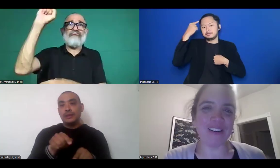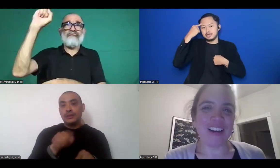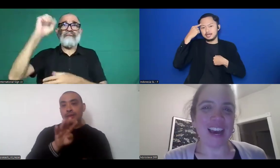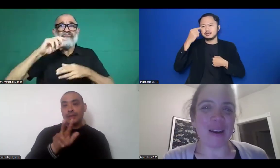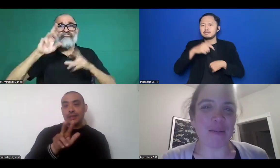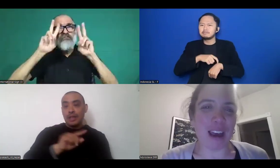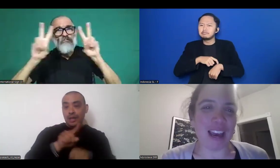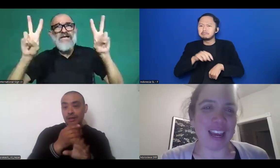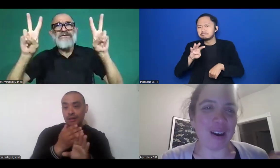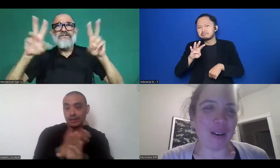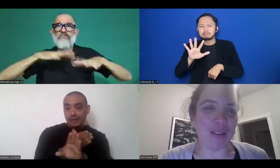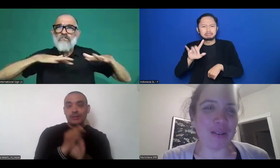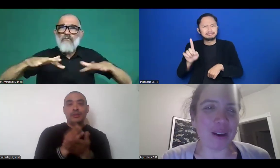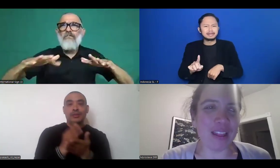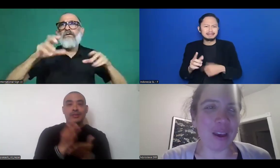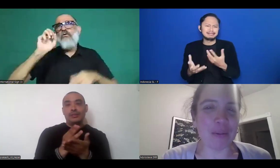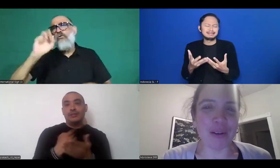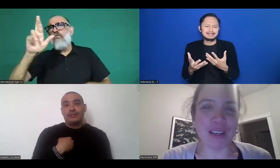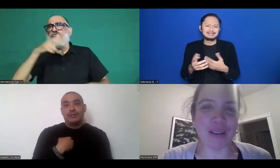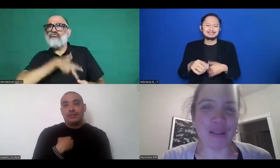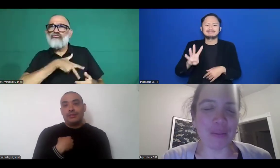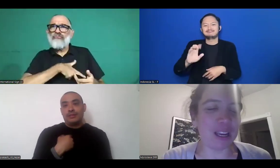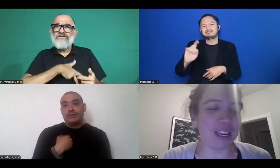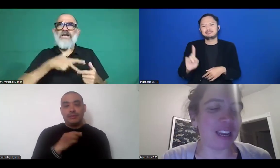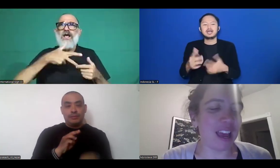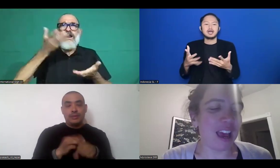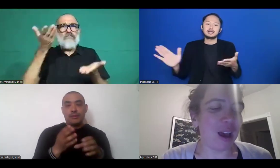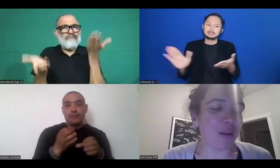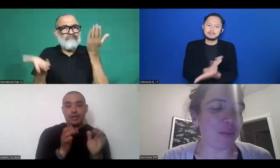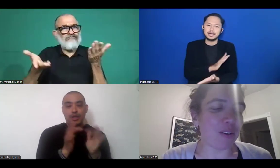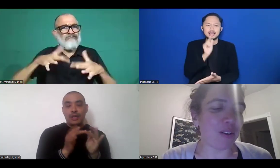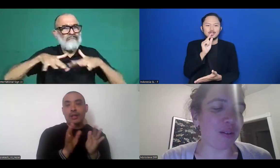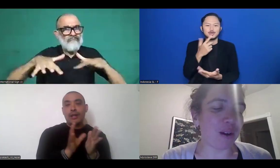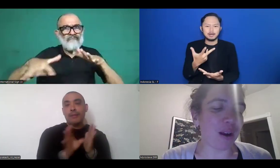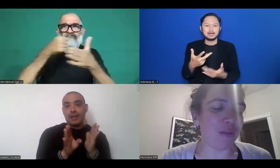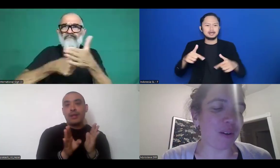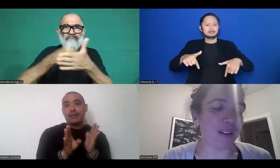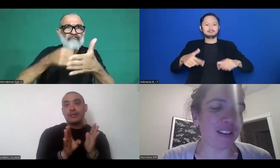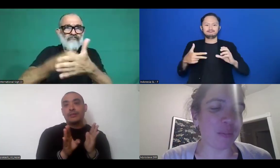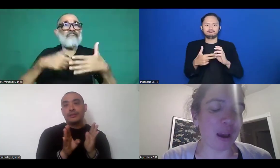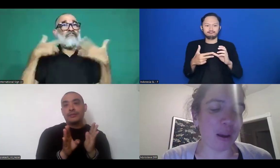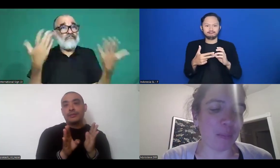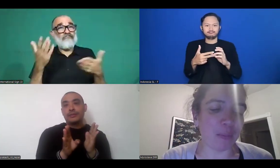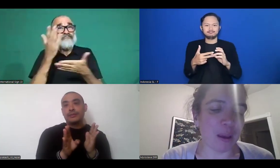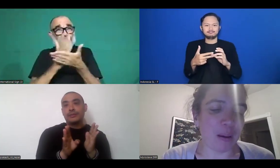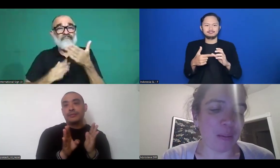ago. I also had the opportunity to zoom in to our first